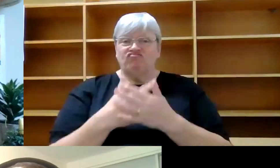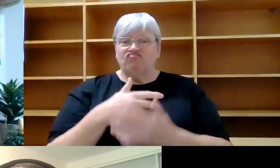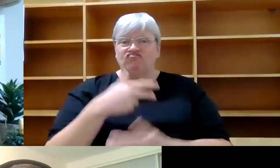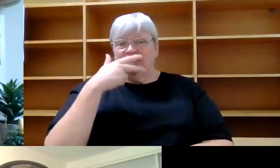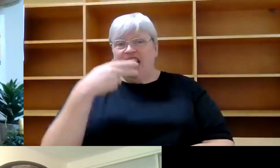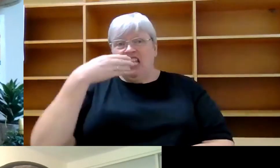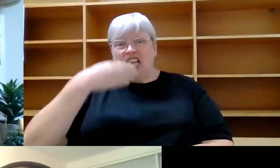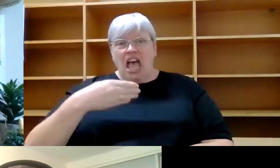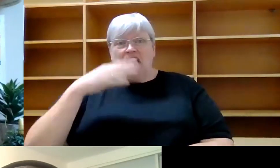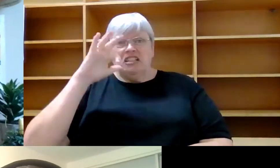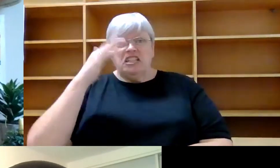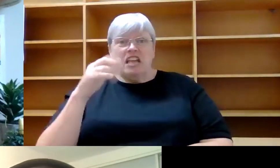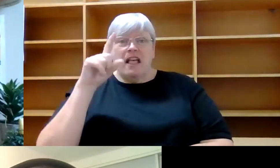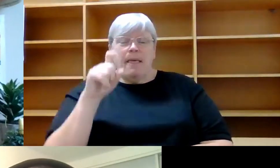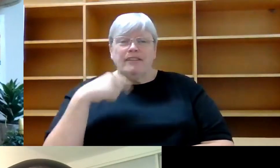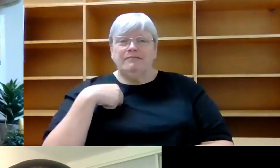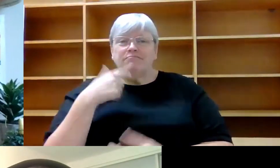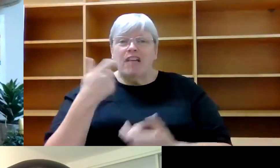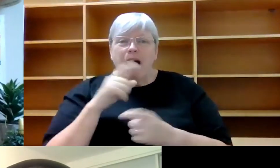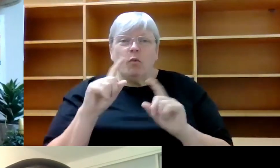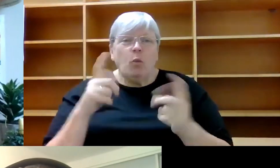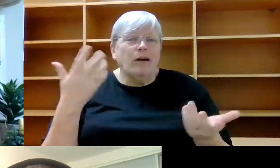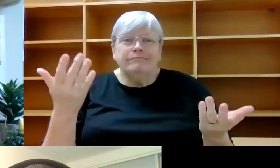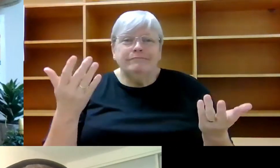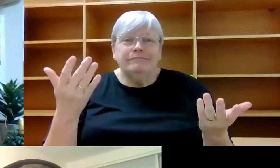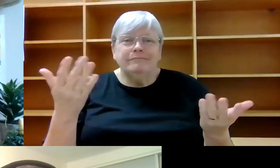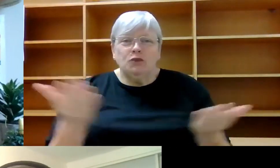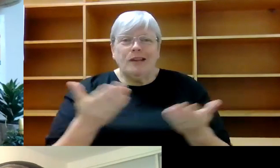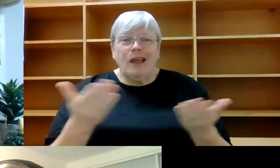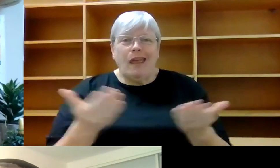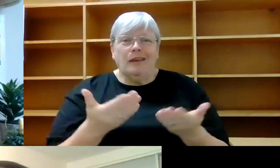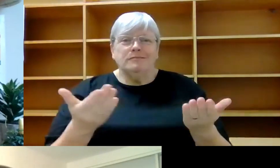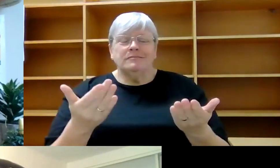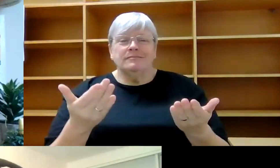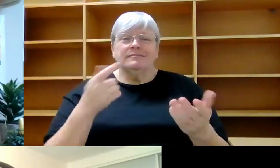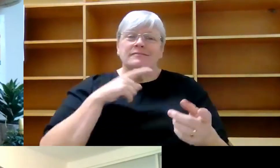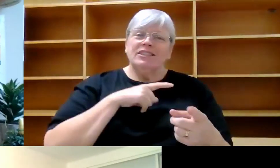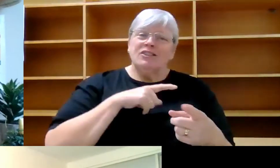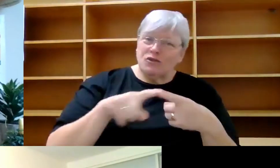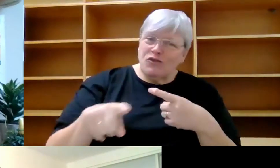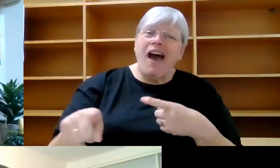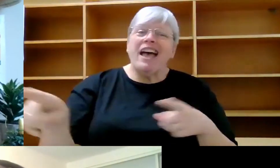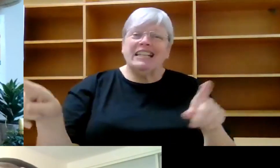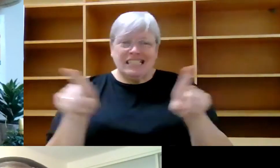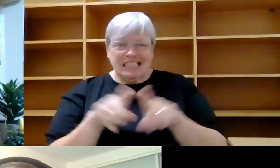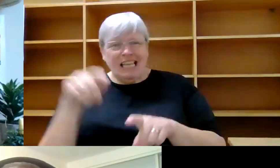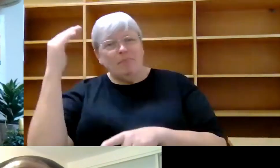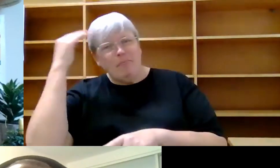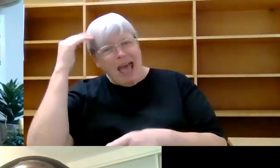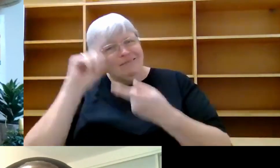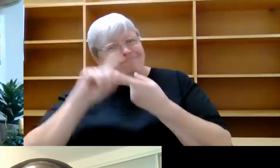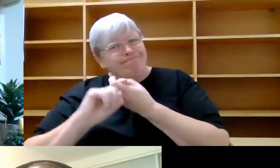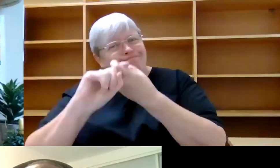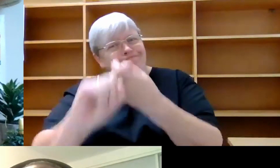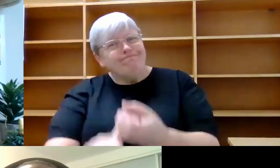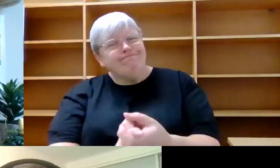whatever, what would I laugh at now? What would I laugh at today? And so I tried to get back into that mindset with the